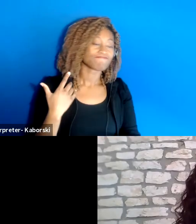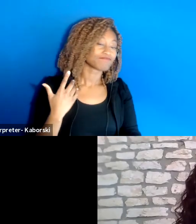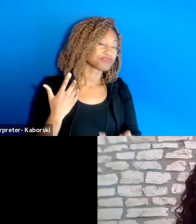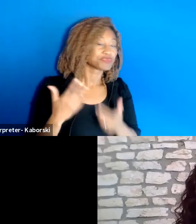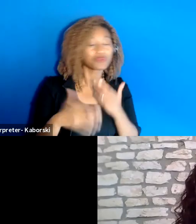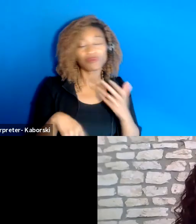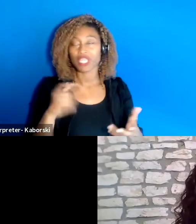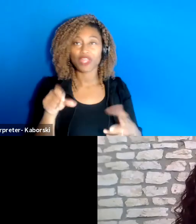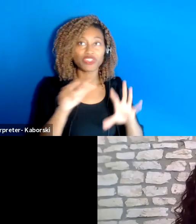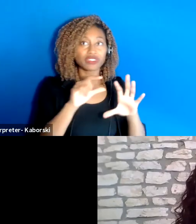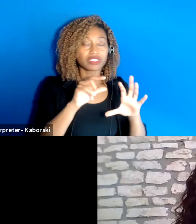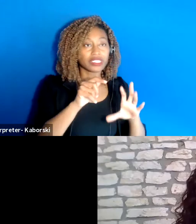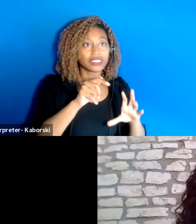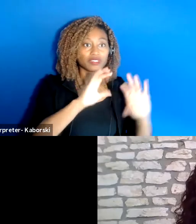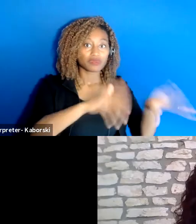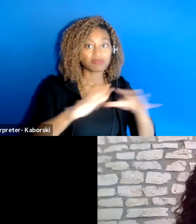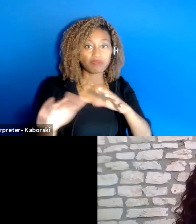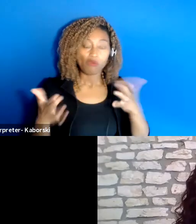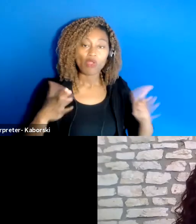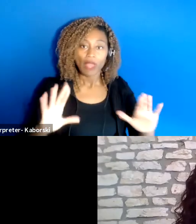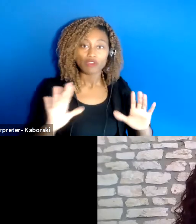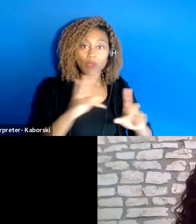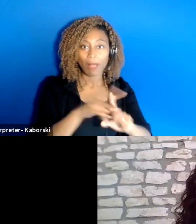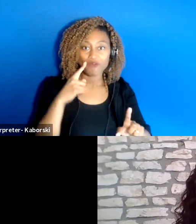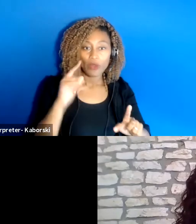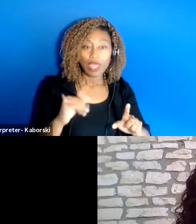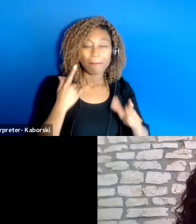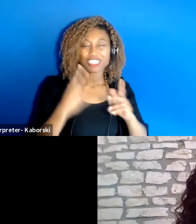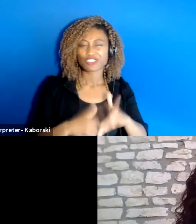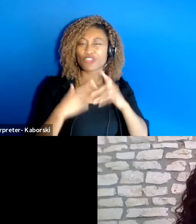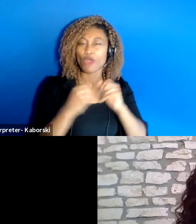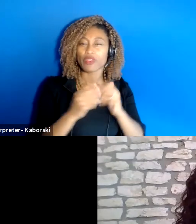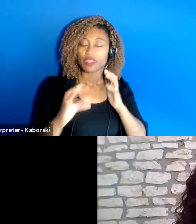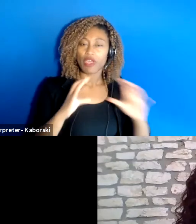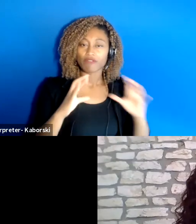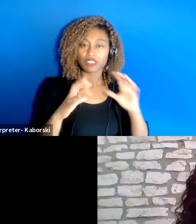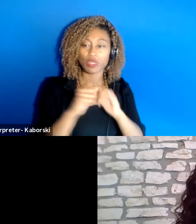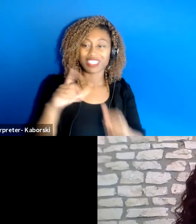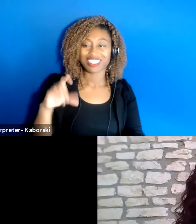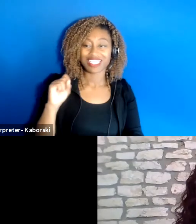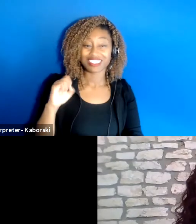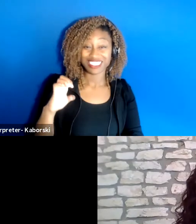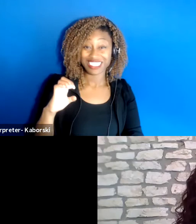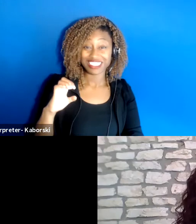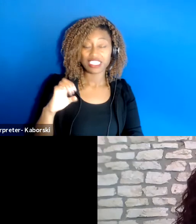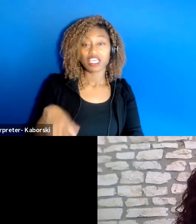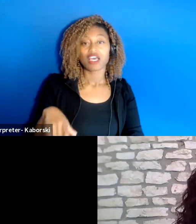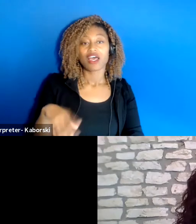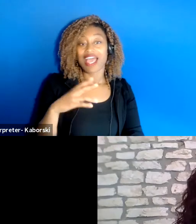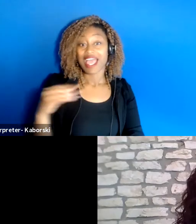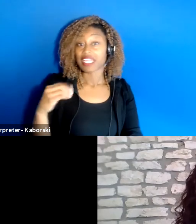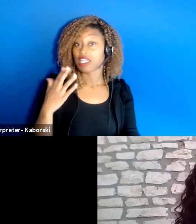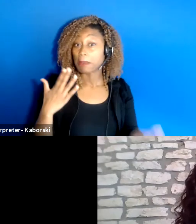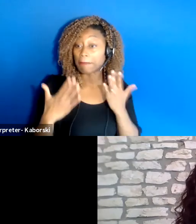allowed to apply for them. But again, I think that starts with a conversation with your DSE as well. There might